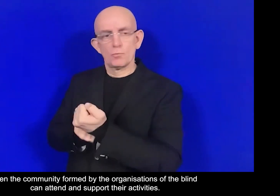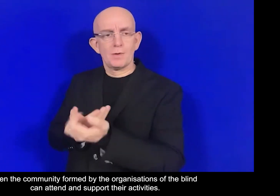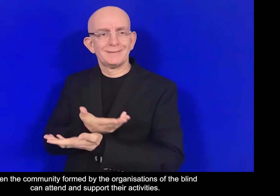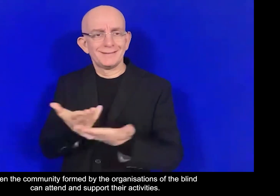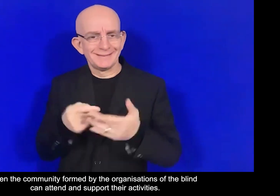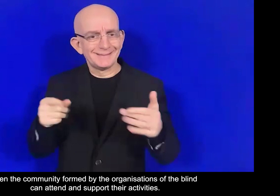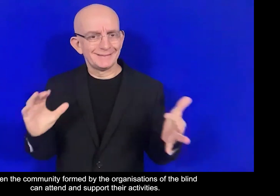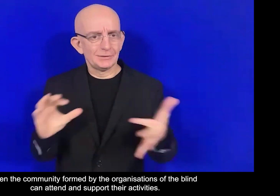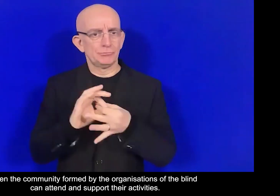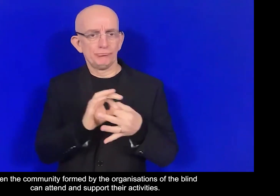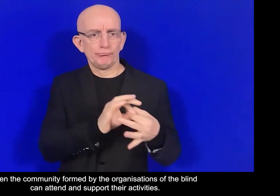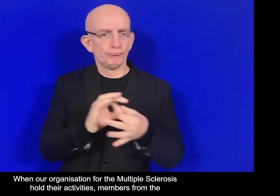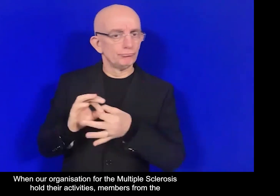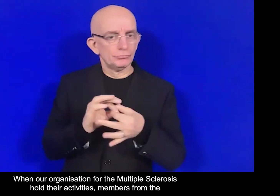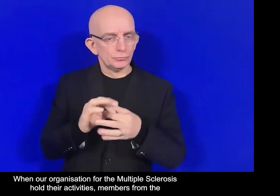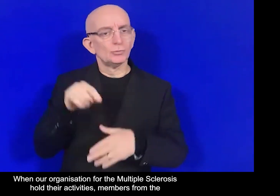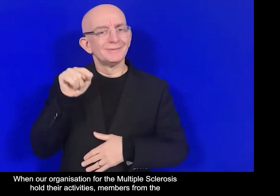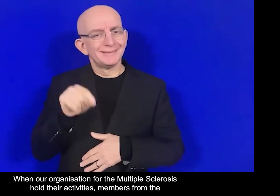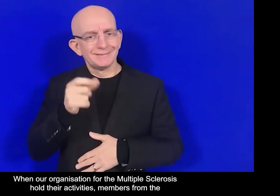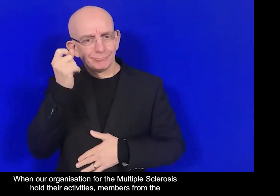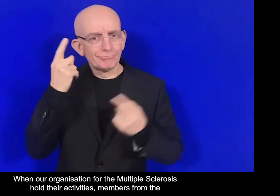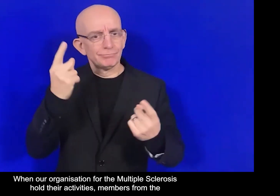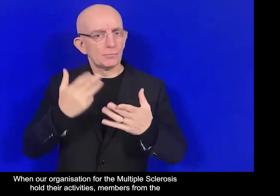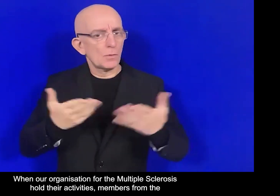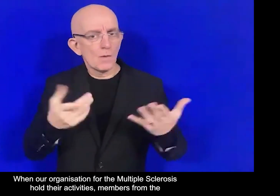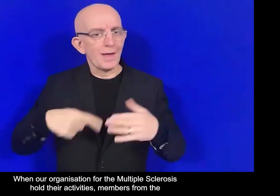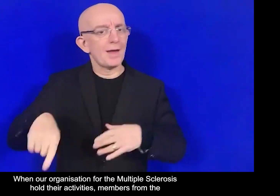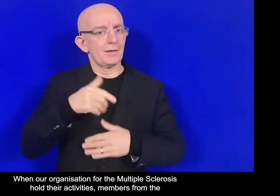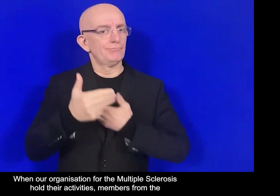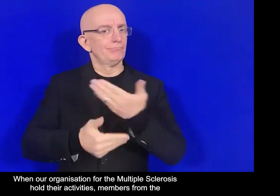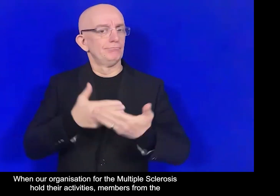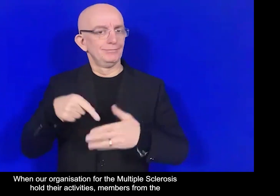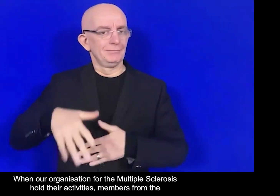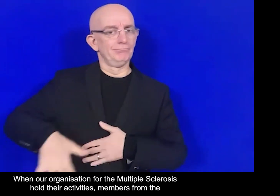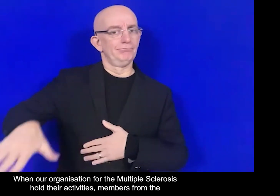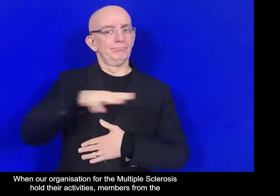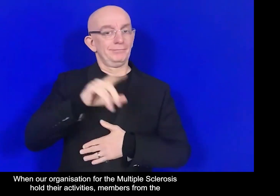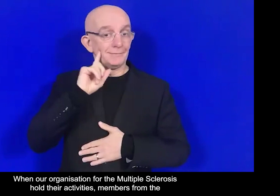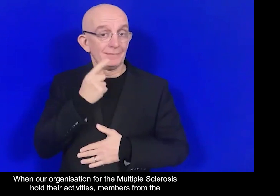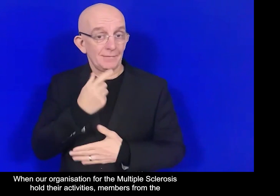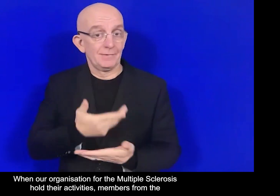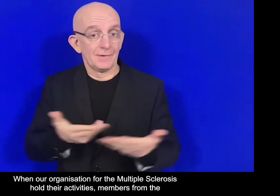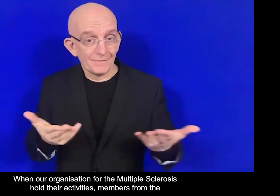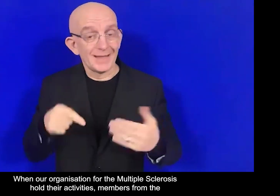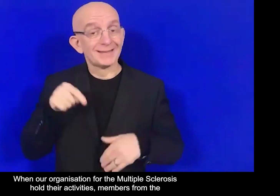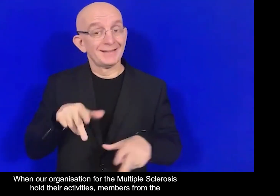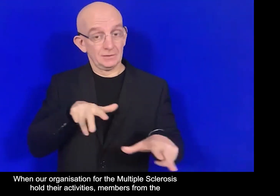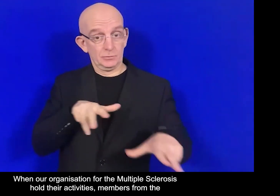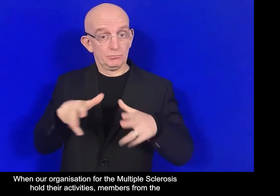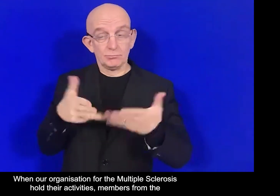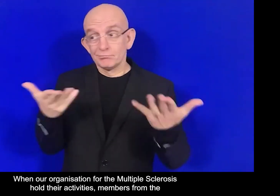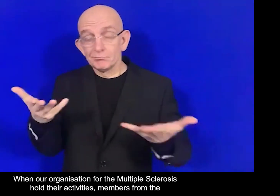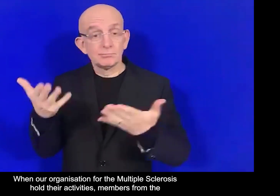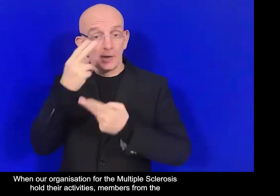and support their activities. When our organization for the multiple sclerosis hold their